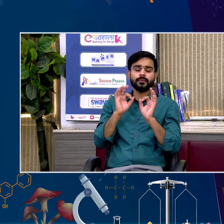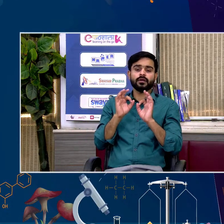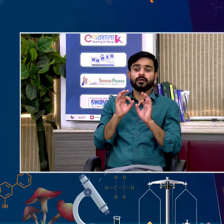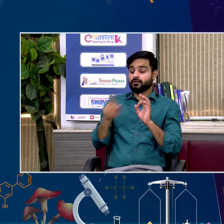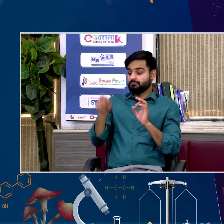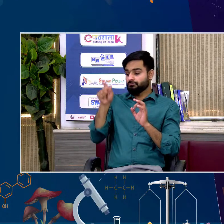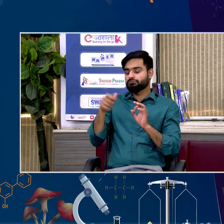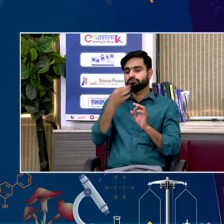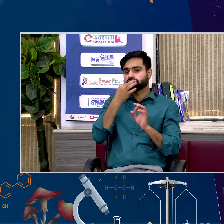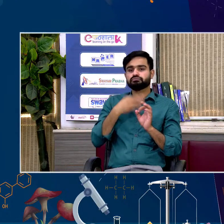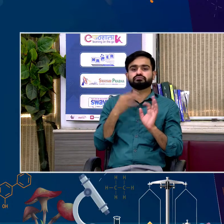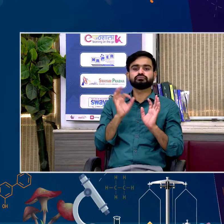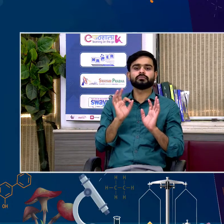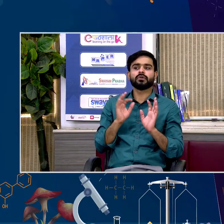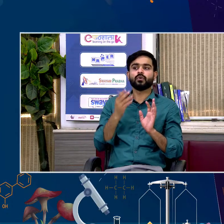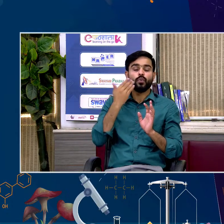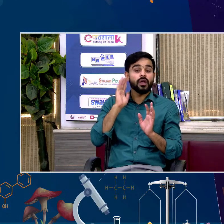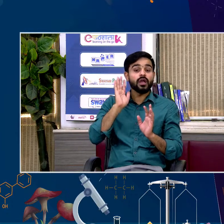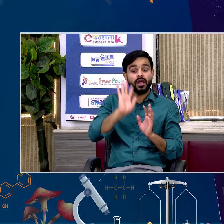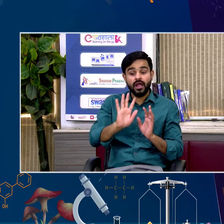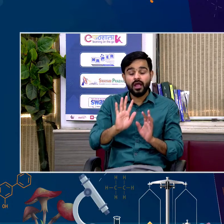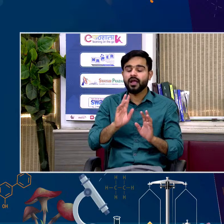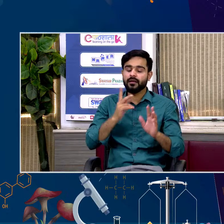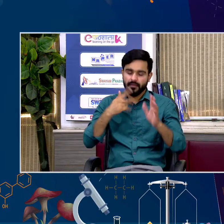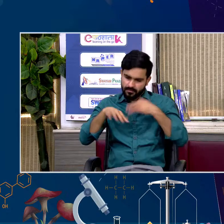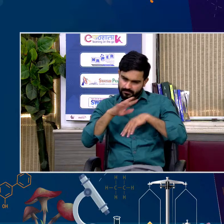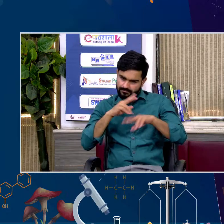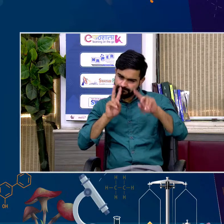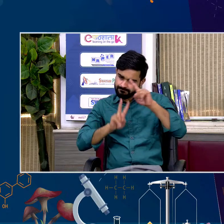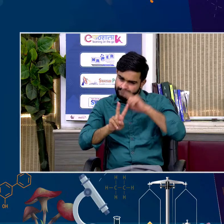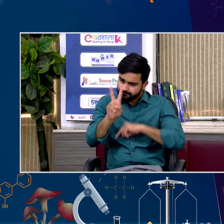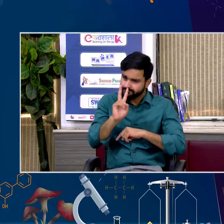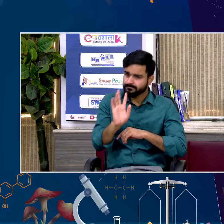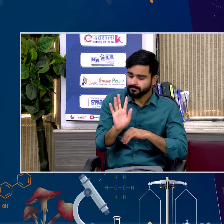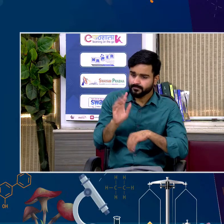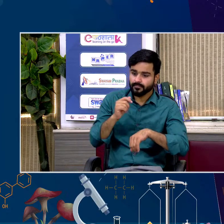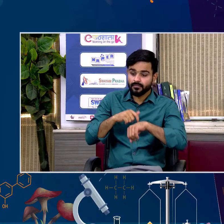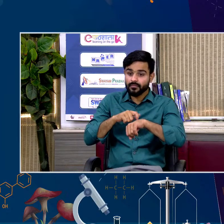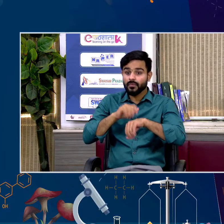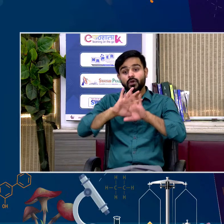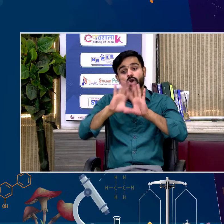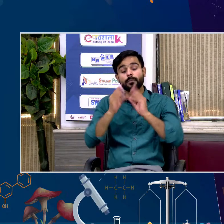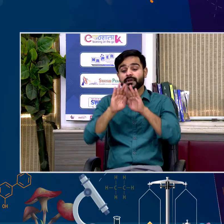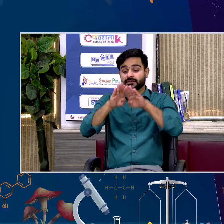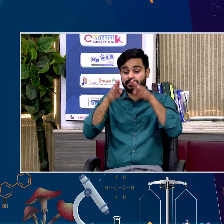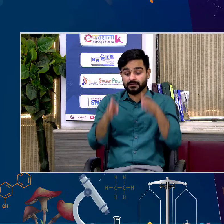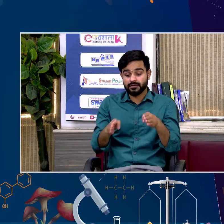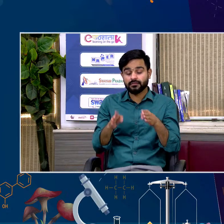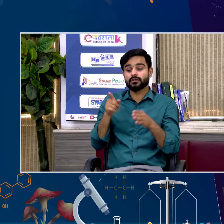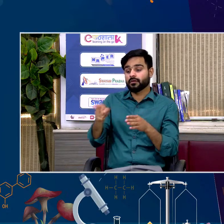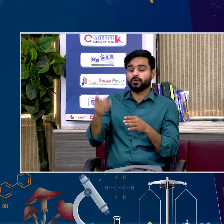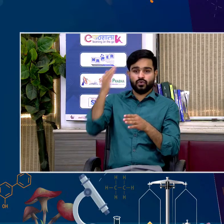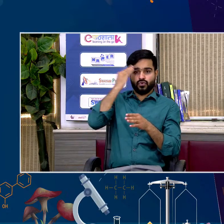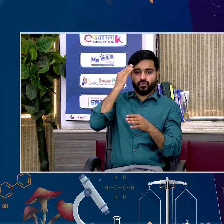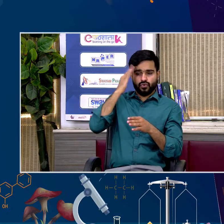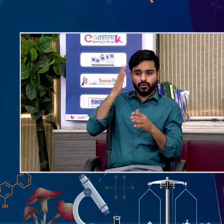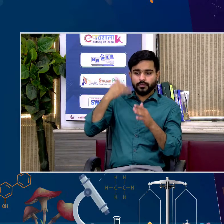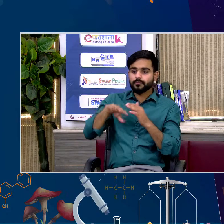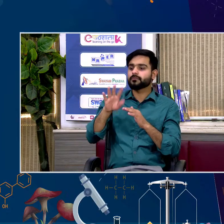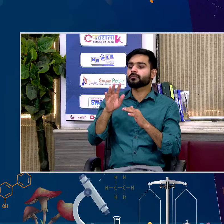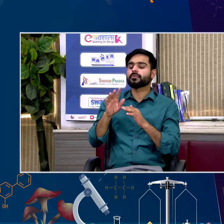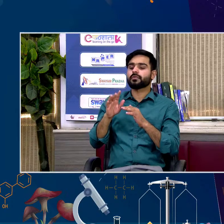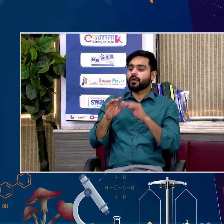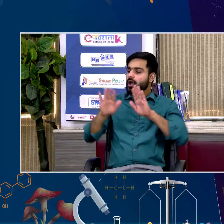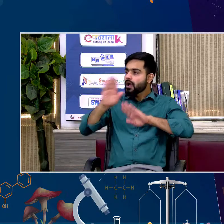autistic child may not ask. So when you have a visual timetable that is on his table, he will know what is the sequence